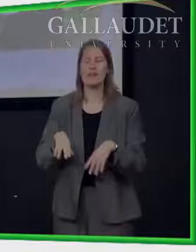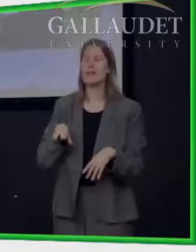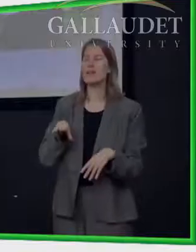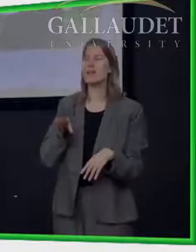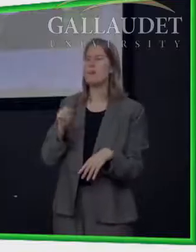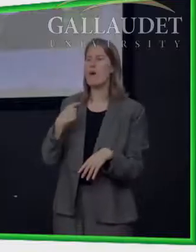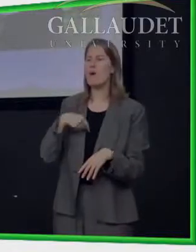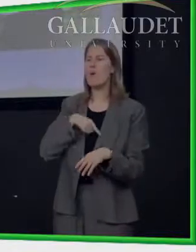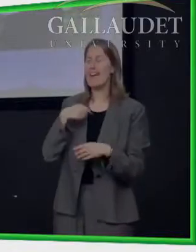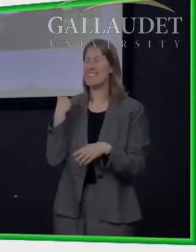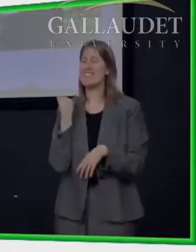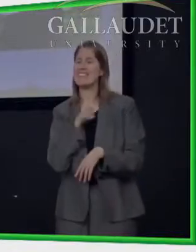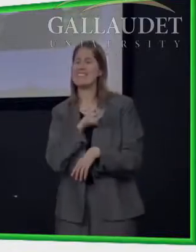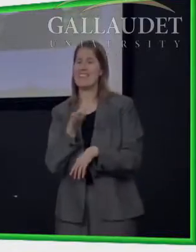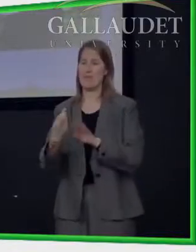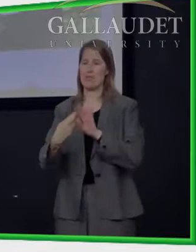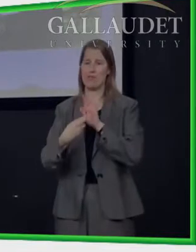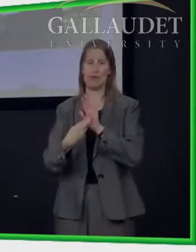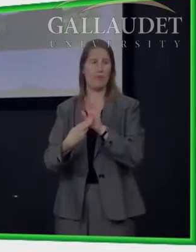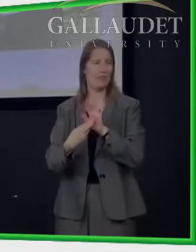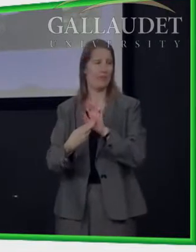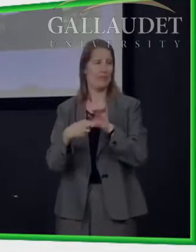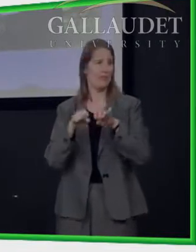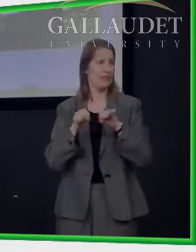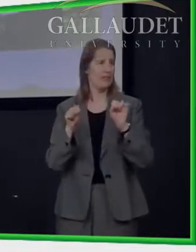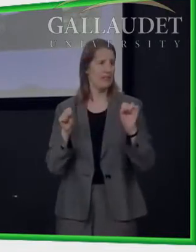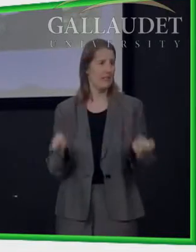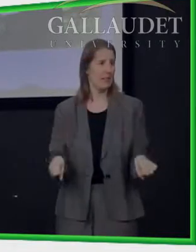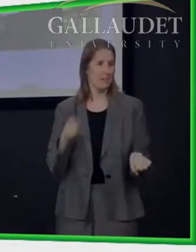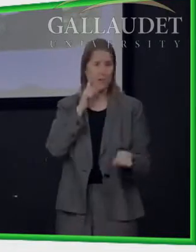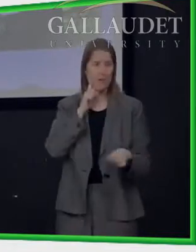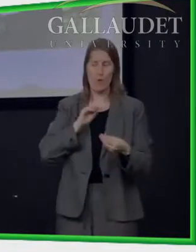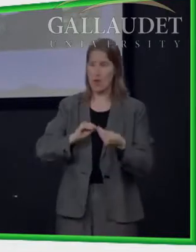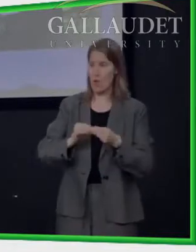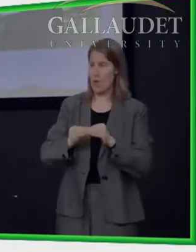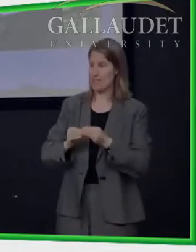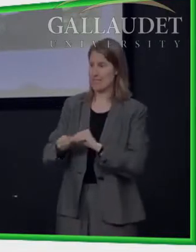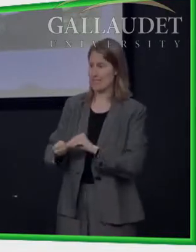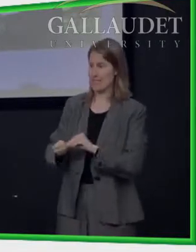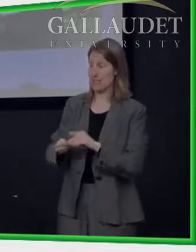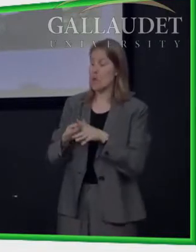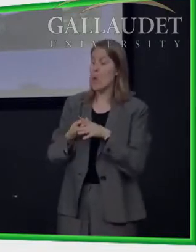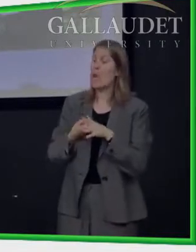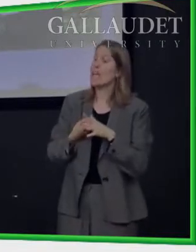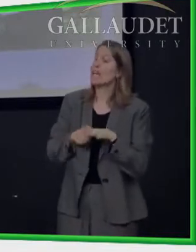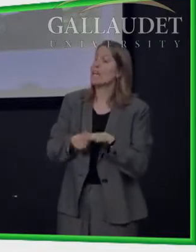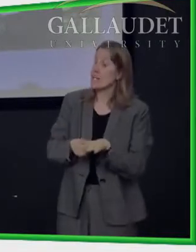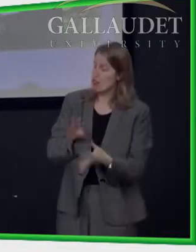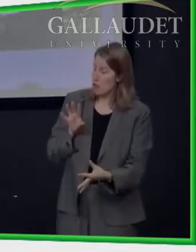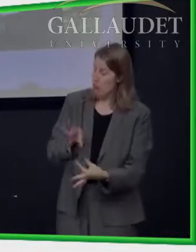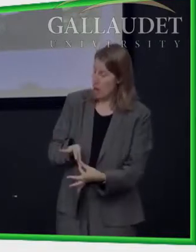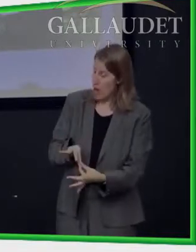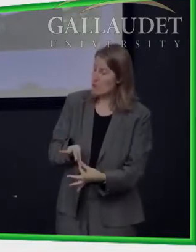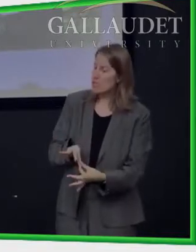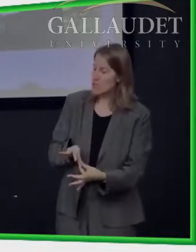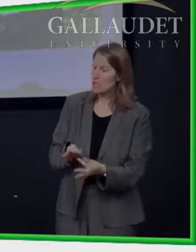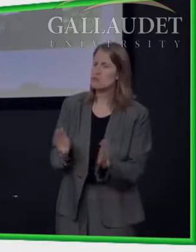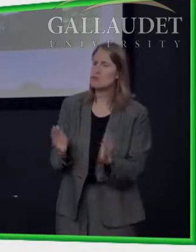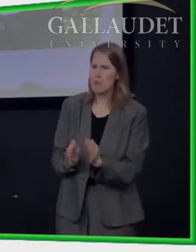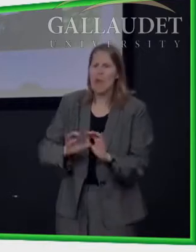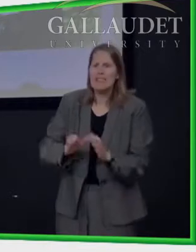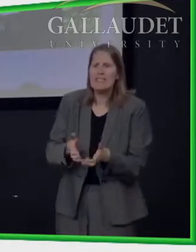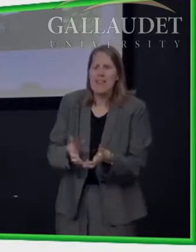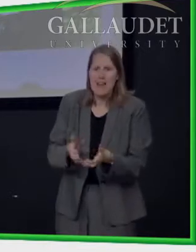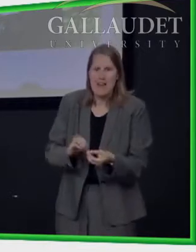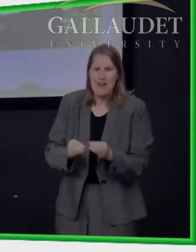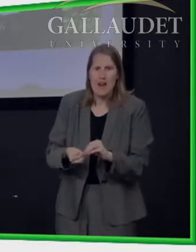have several representational systems for quantity, and that the initial grounding is to small sets of